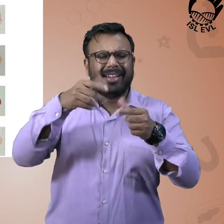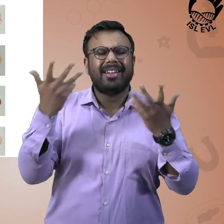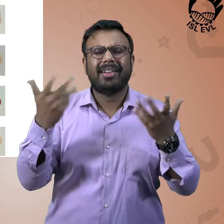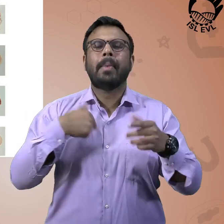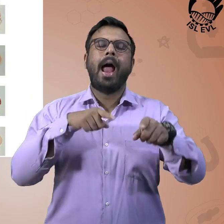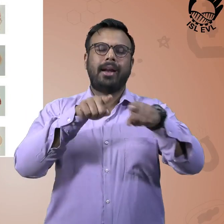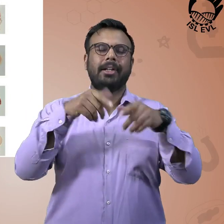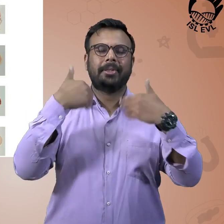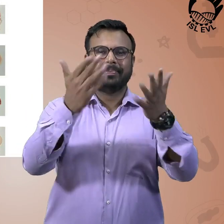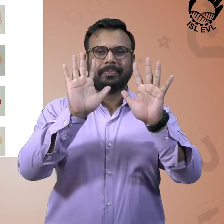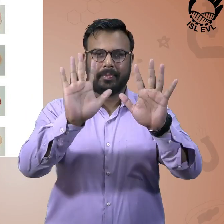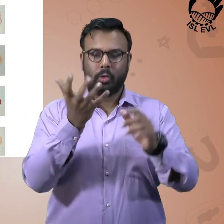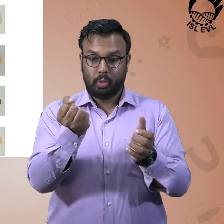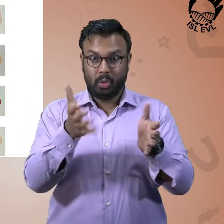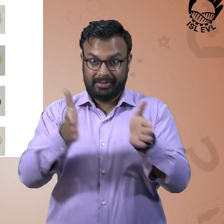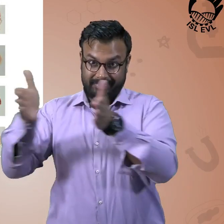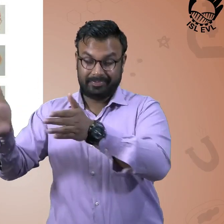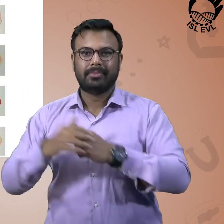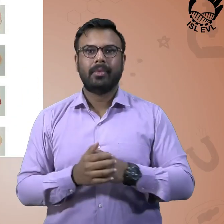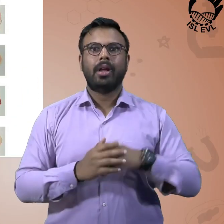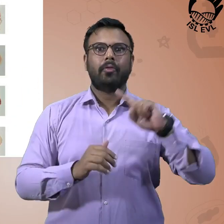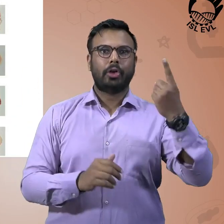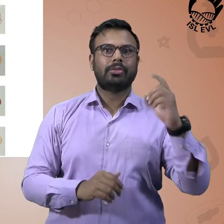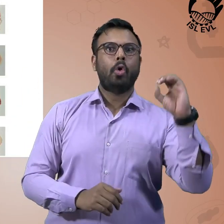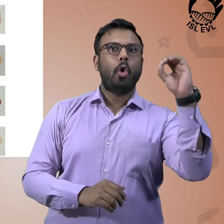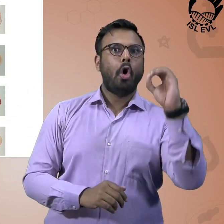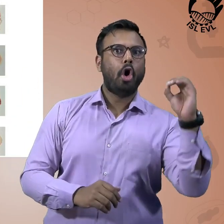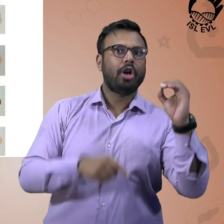against type A blood in their serum.